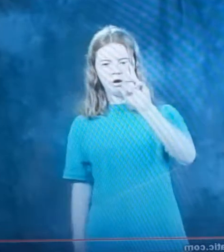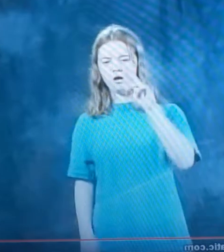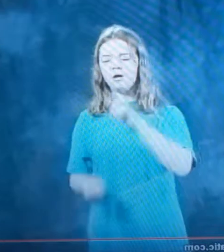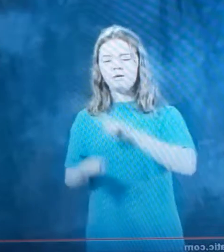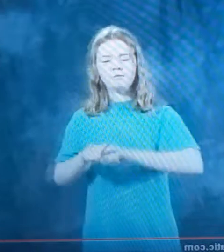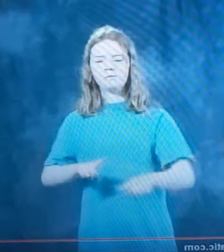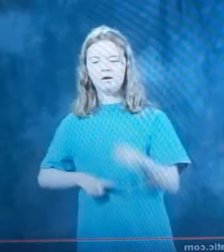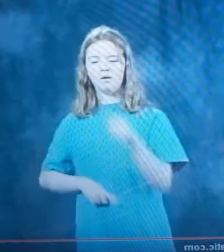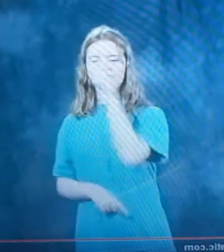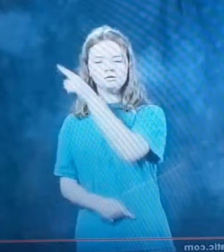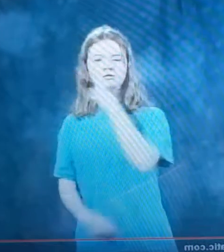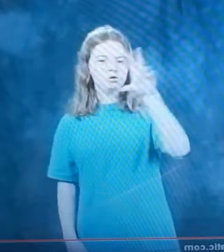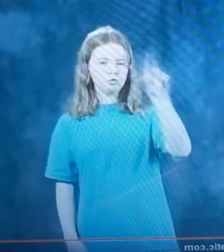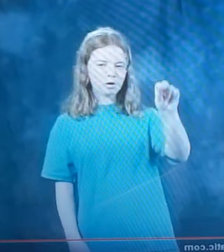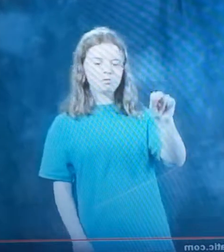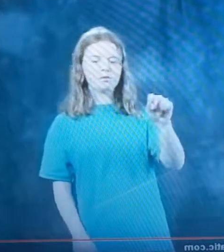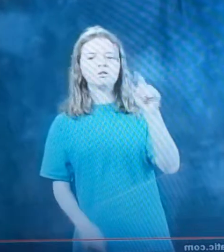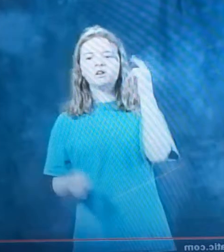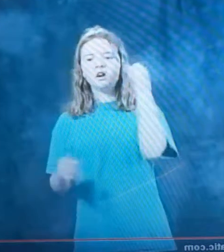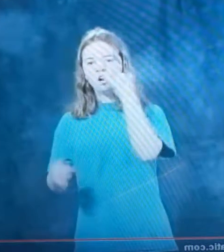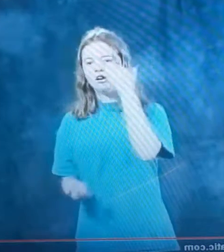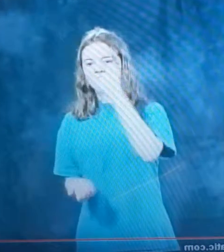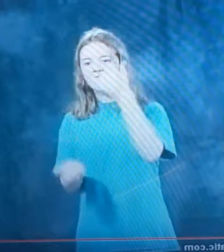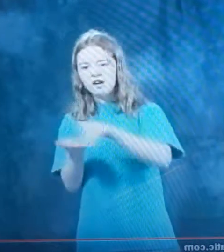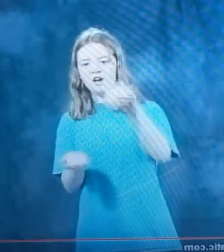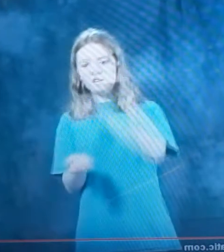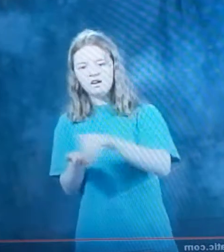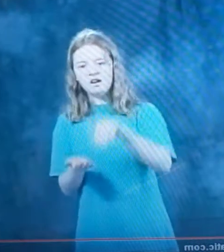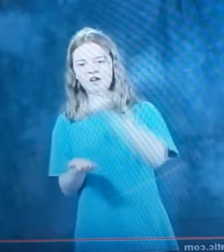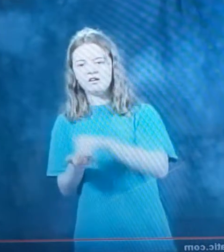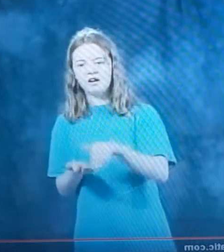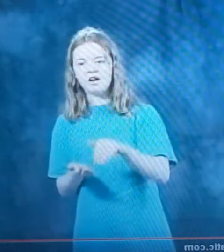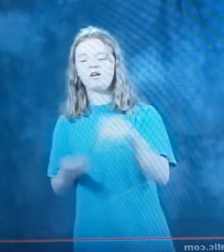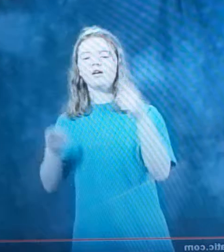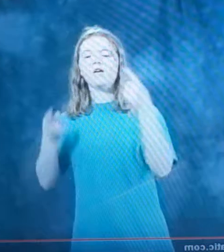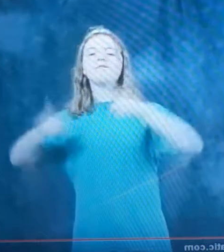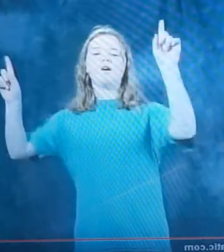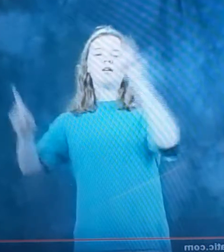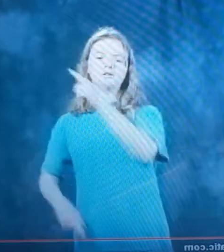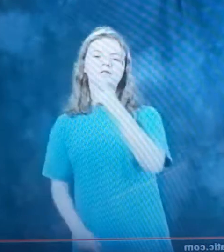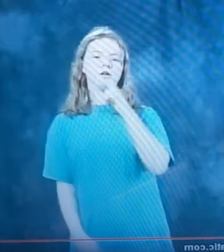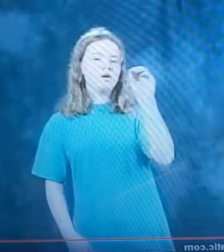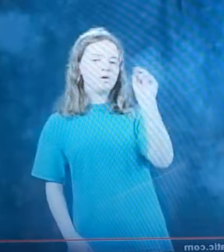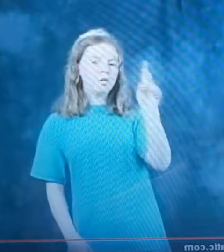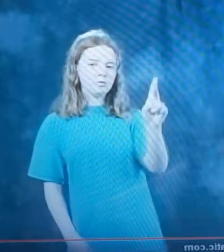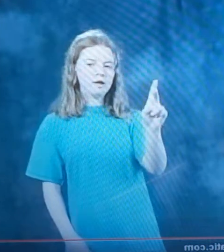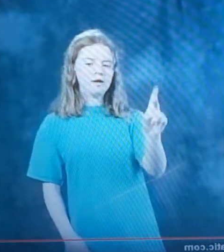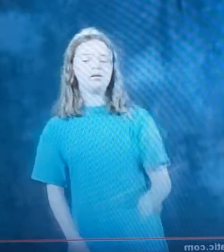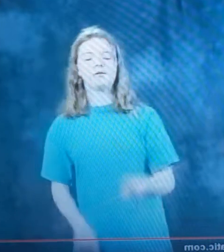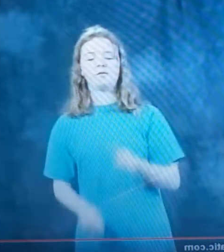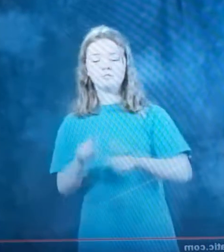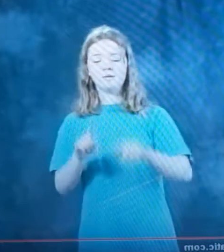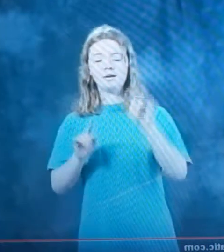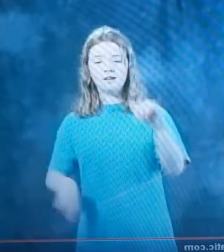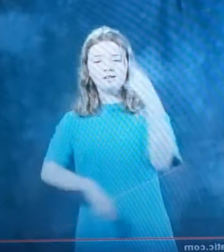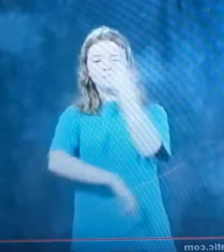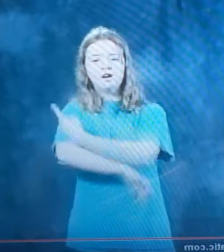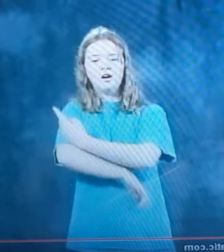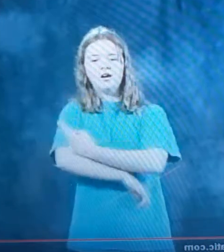there, but they told her no. So she kept calling again and again and again, requesting for an interpreter, and finally they said, okay, fine. But